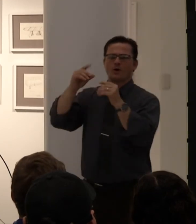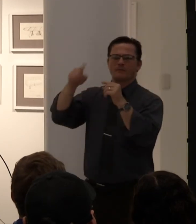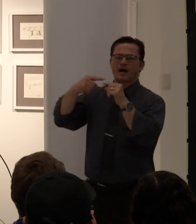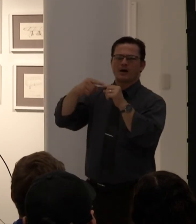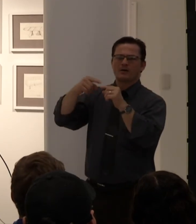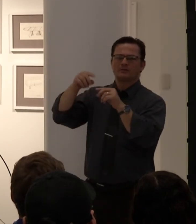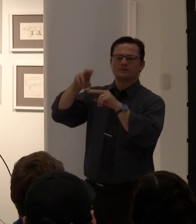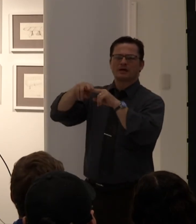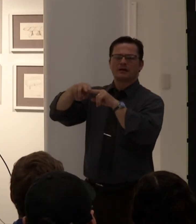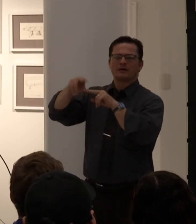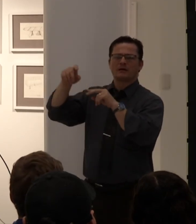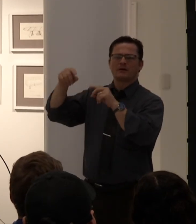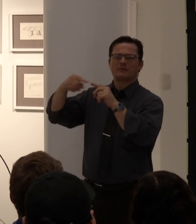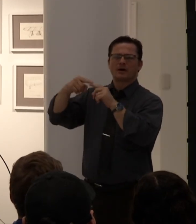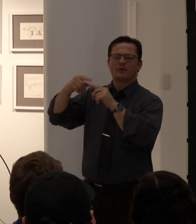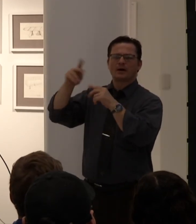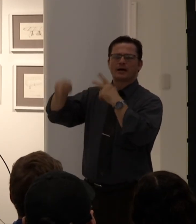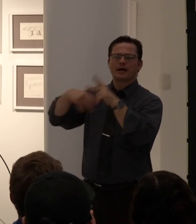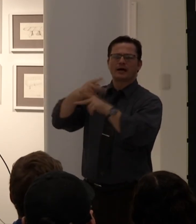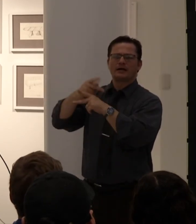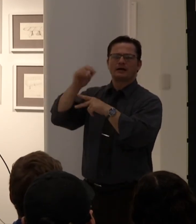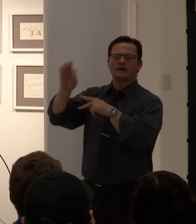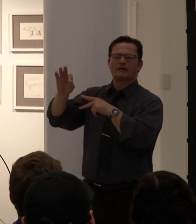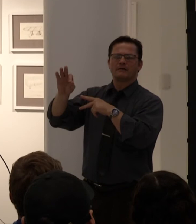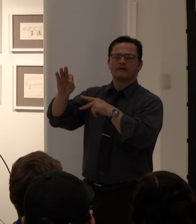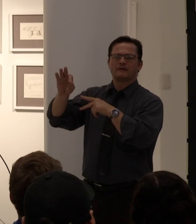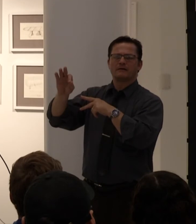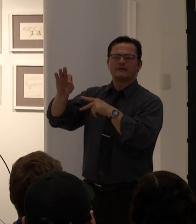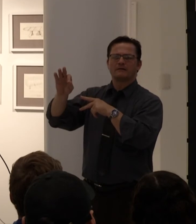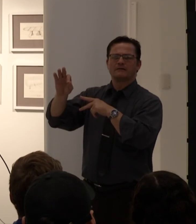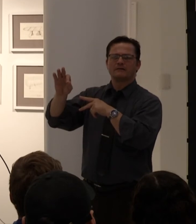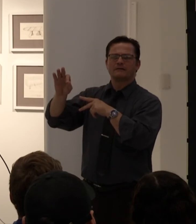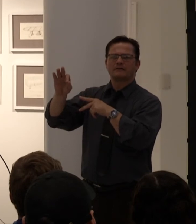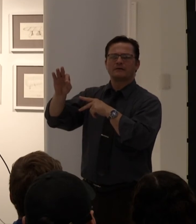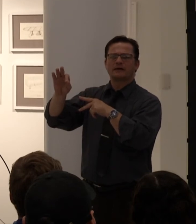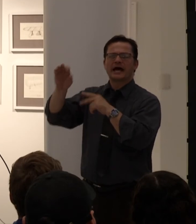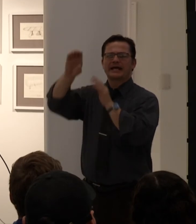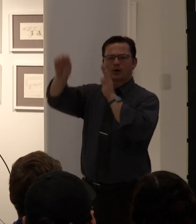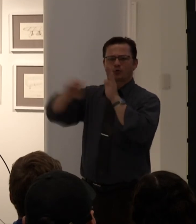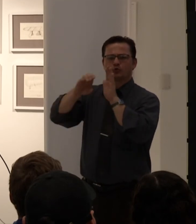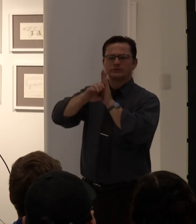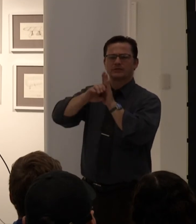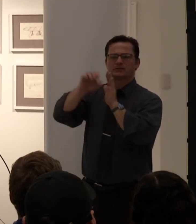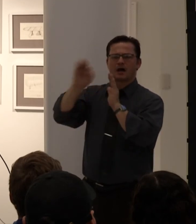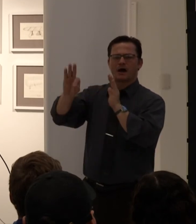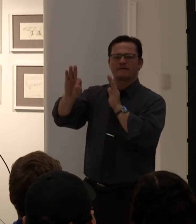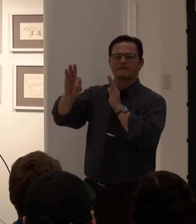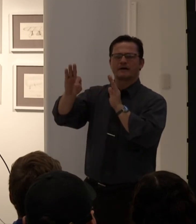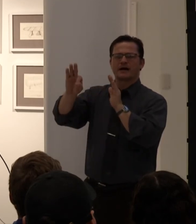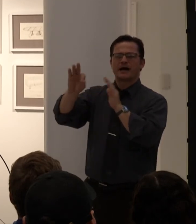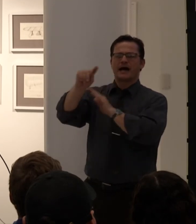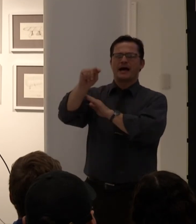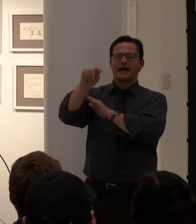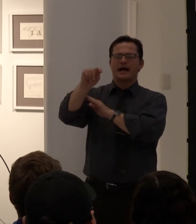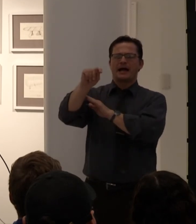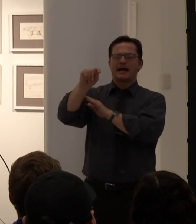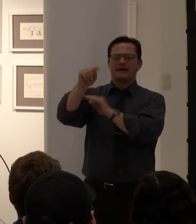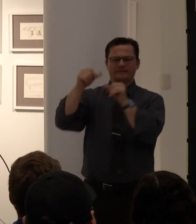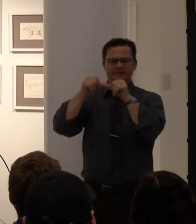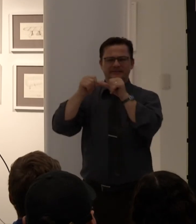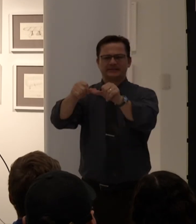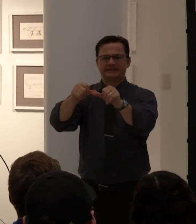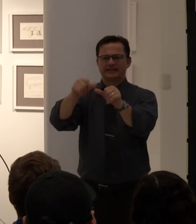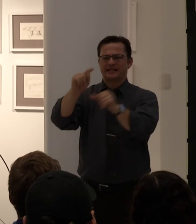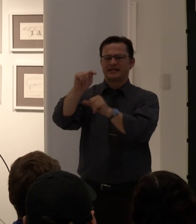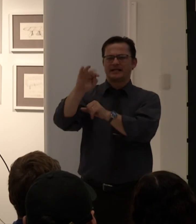share more about like what kind of characteristics of timeless in design? Like what